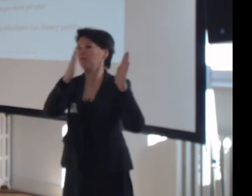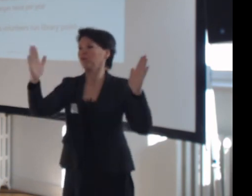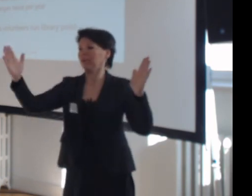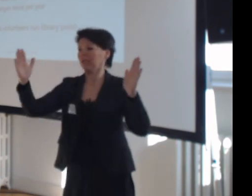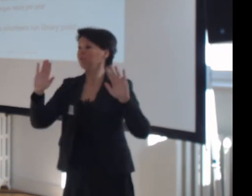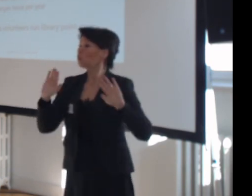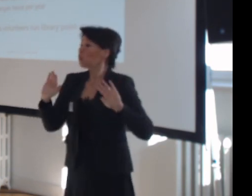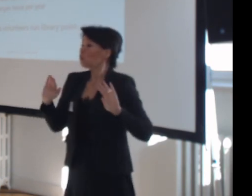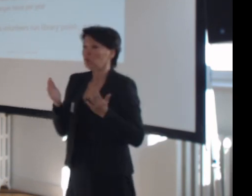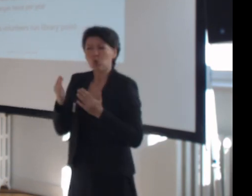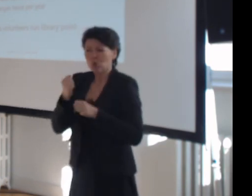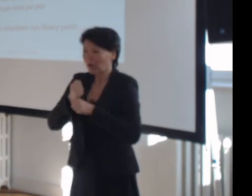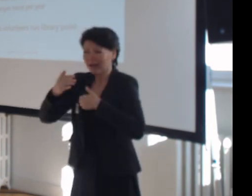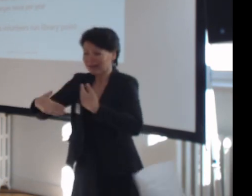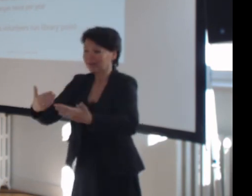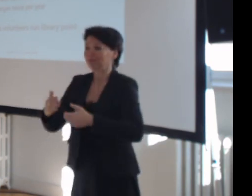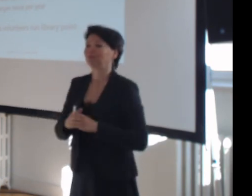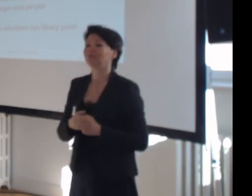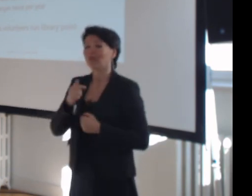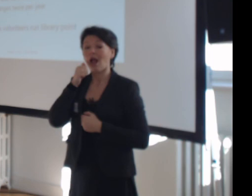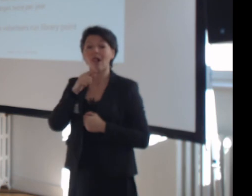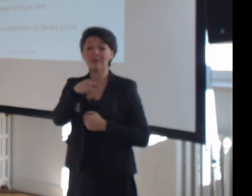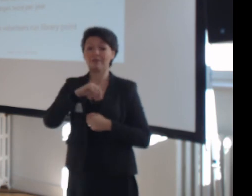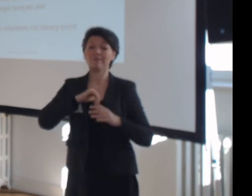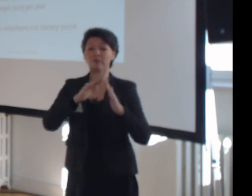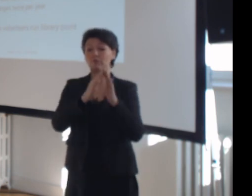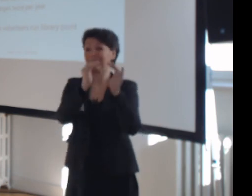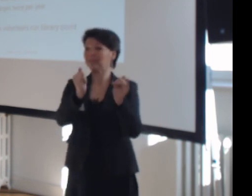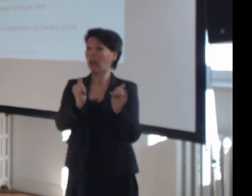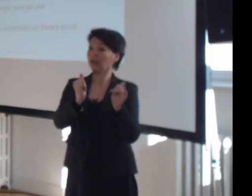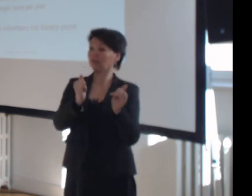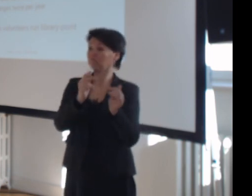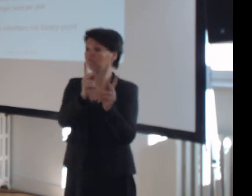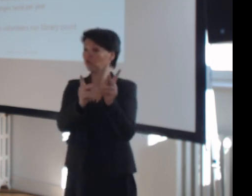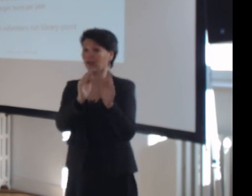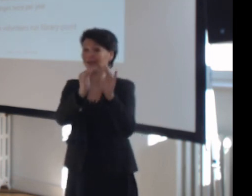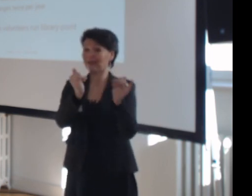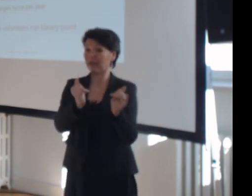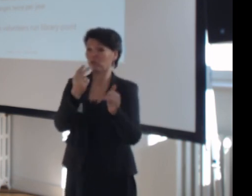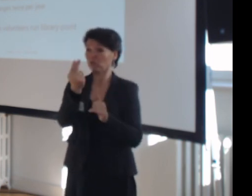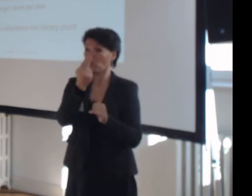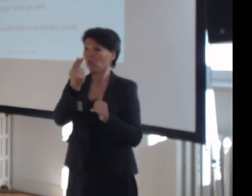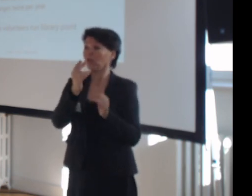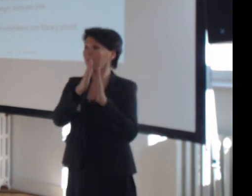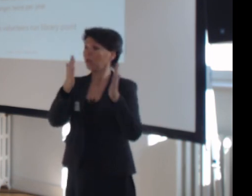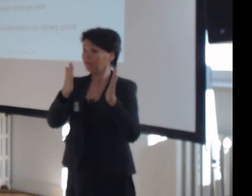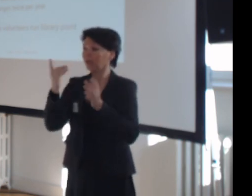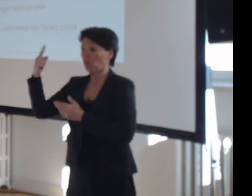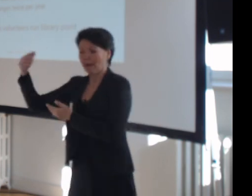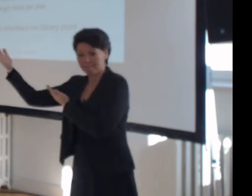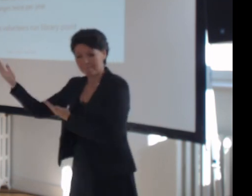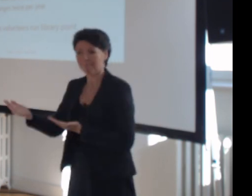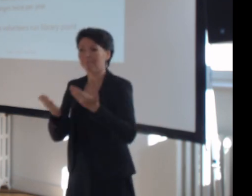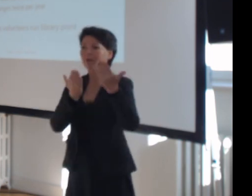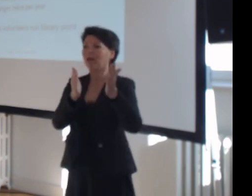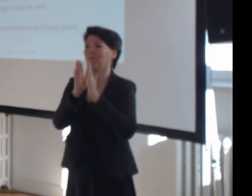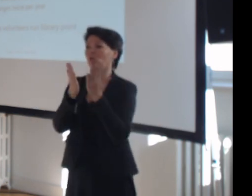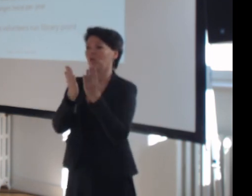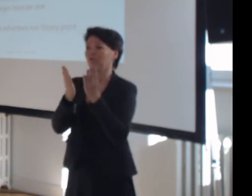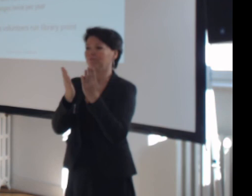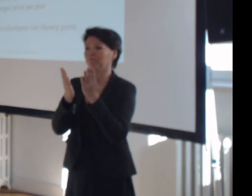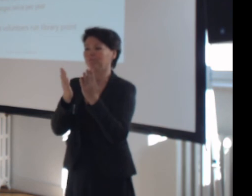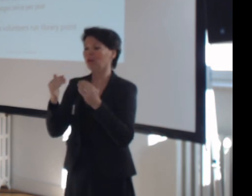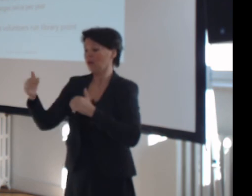of a care facility, we organize a library point at their location. This means we deliver a set